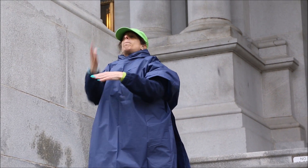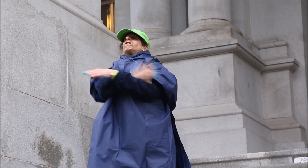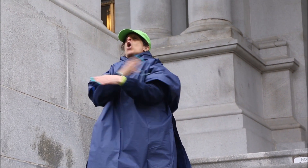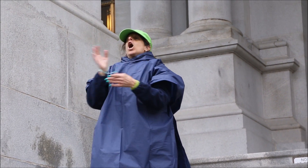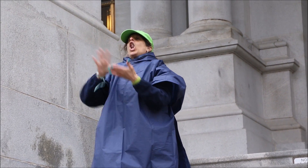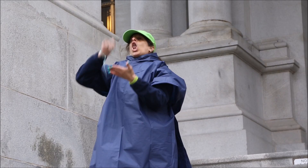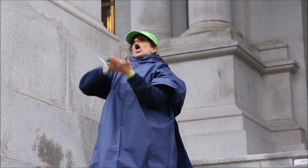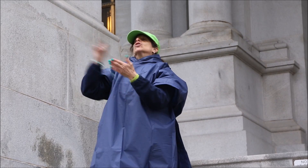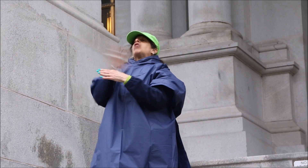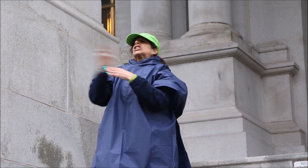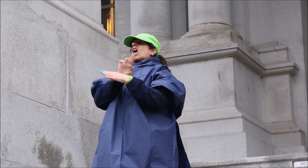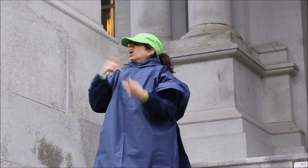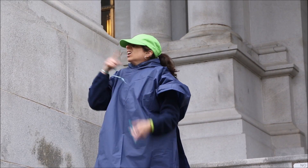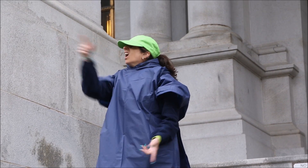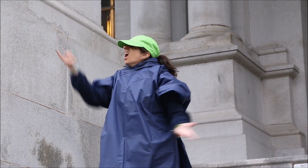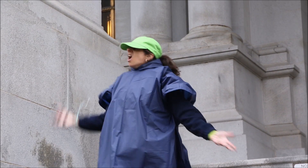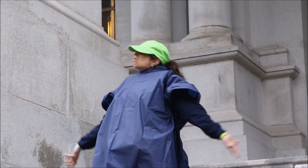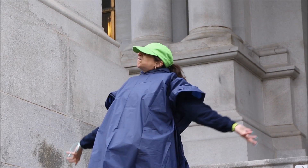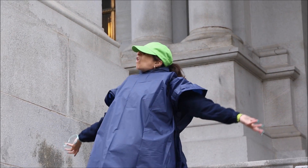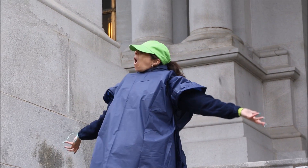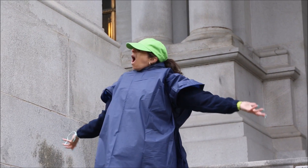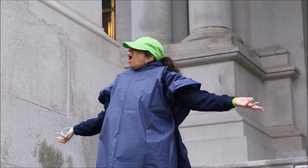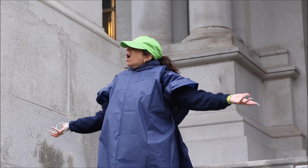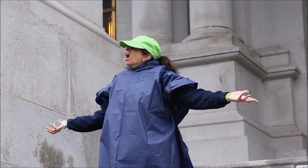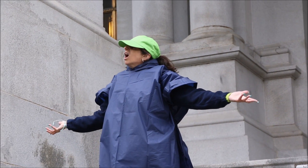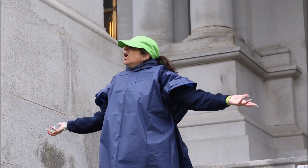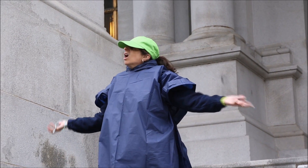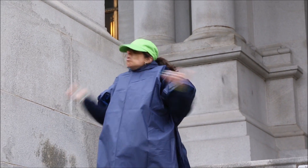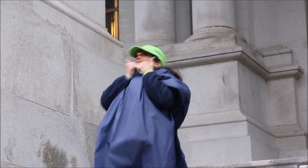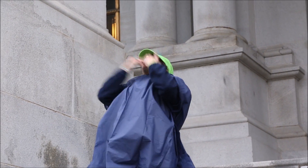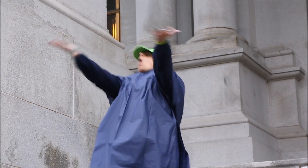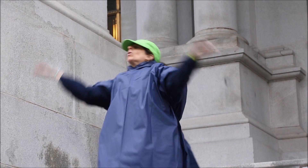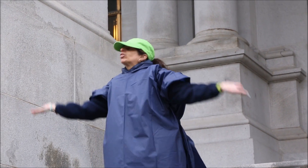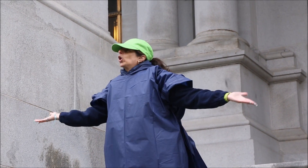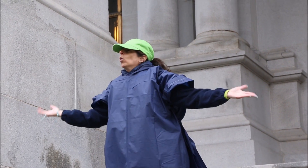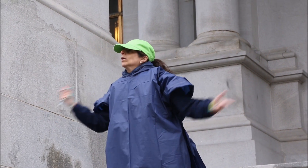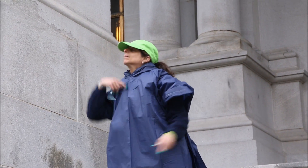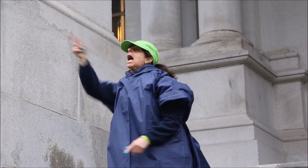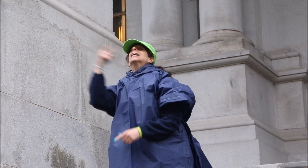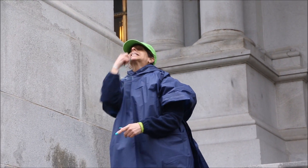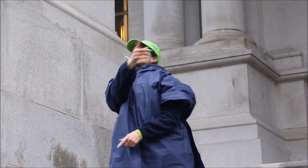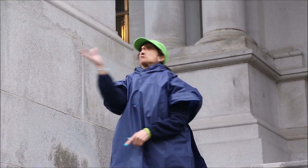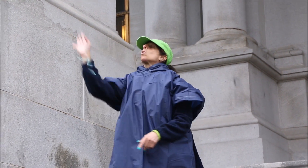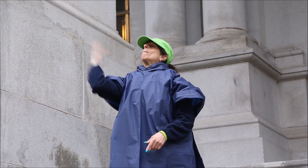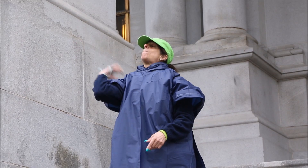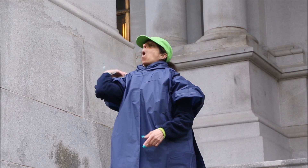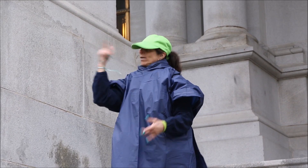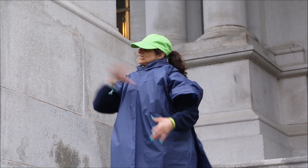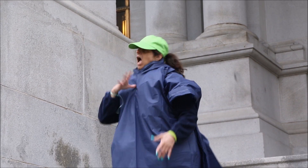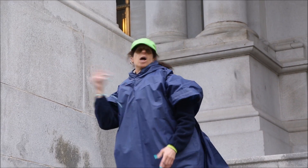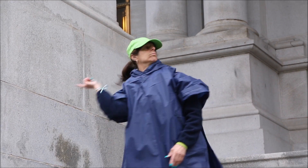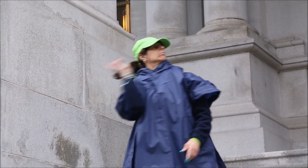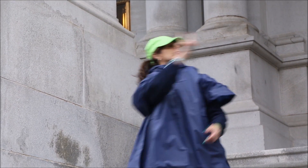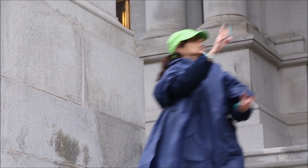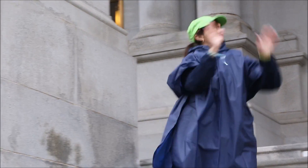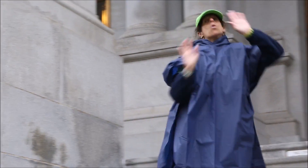time. So when I asked them, they didn't have any good excuse. Just last month, I had another appointment. I asked them,